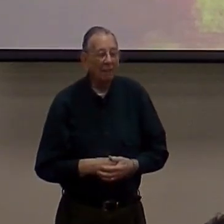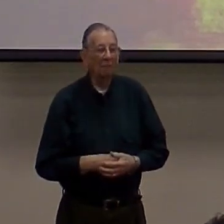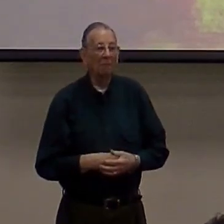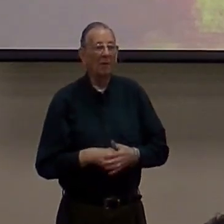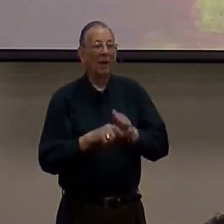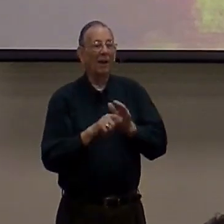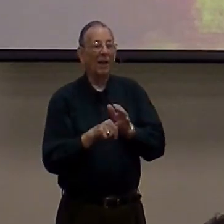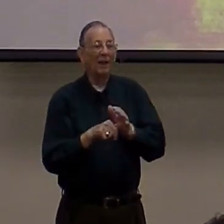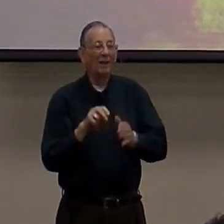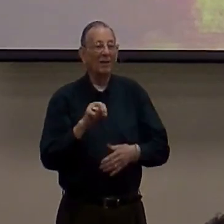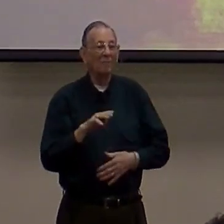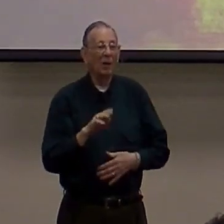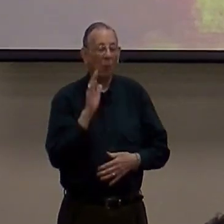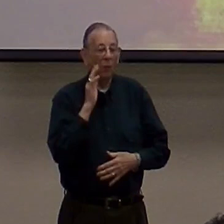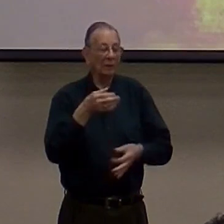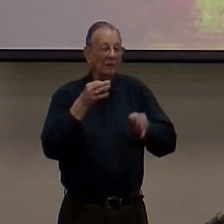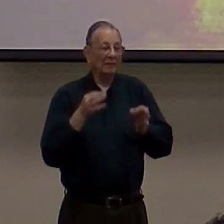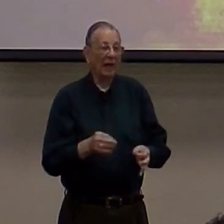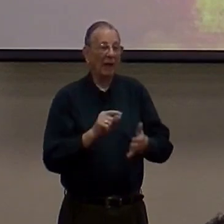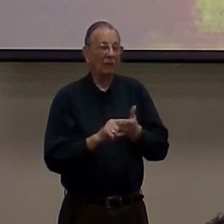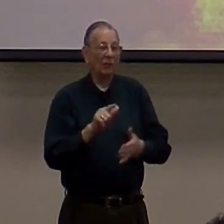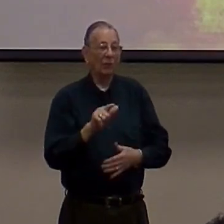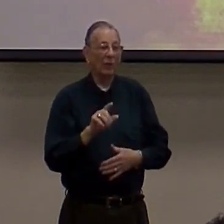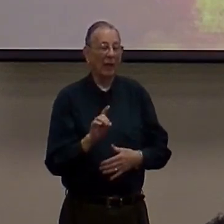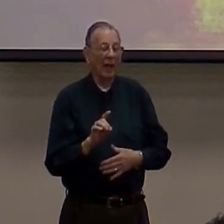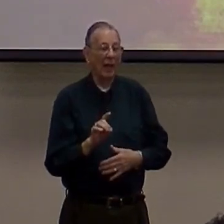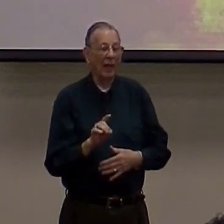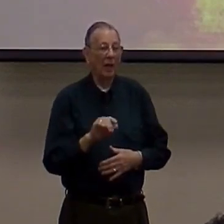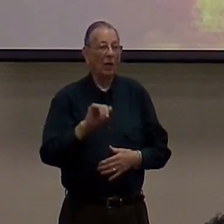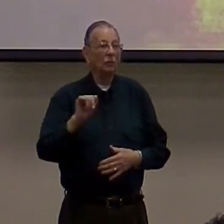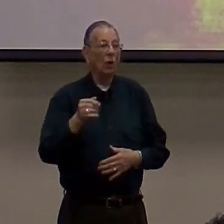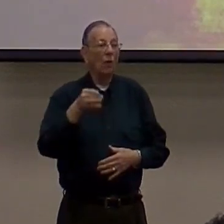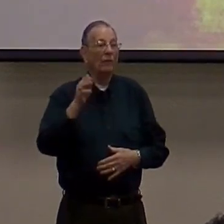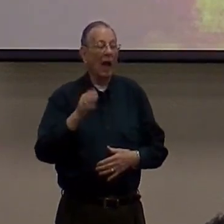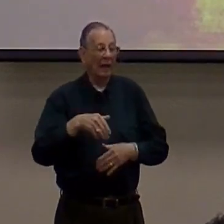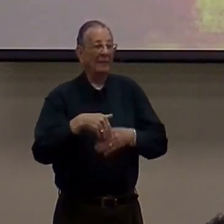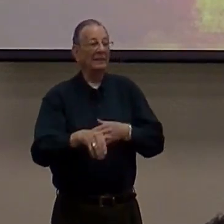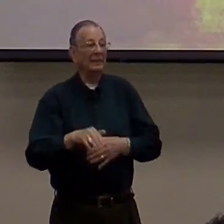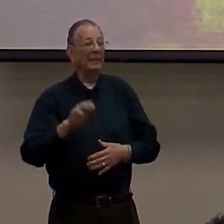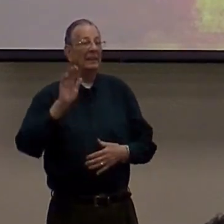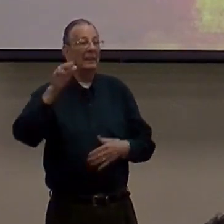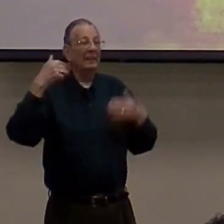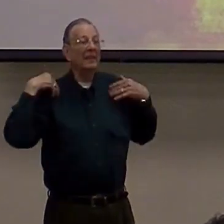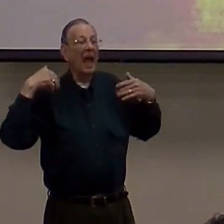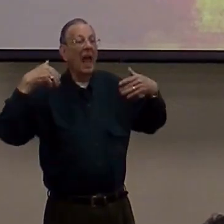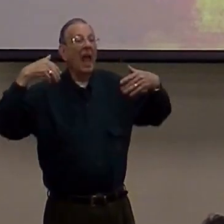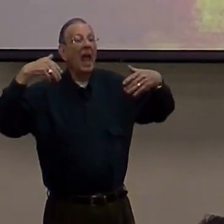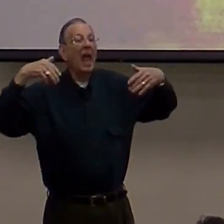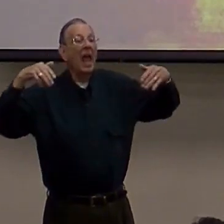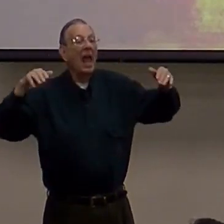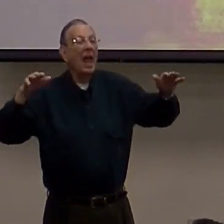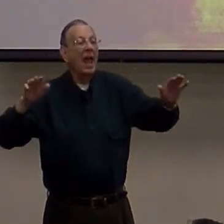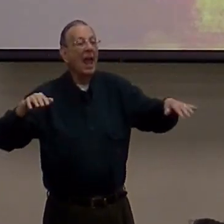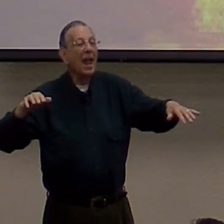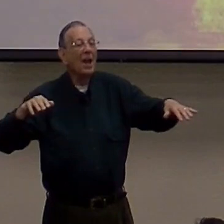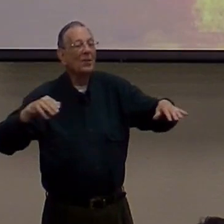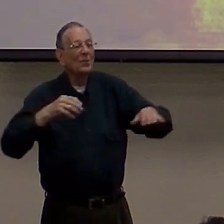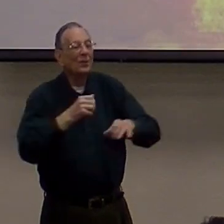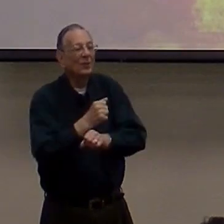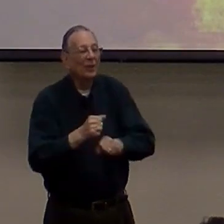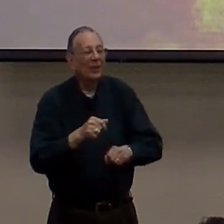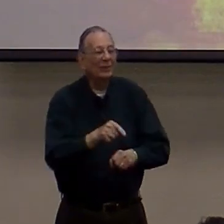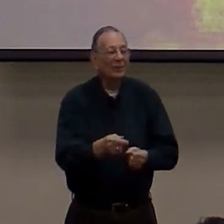Later, Nebuchadnezzar will conclude in verse 28 that Jehovah God has sent his angel and rescued his